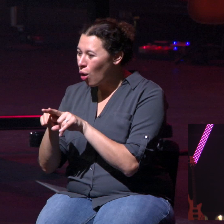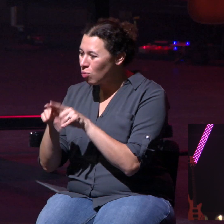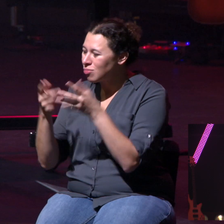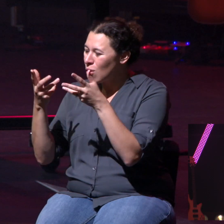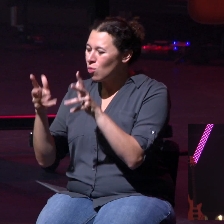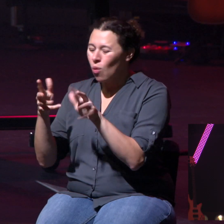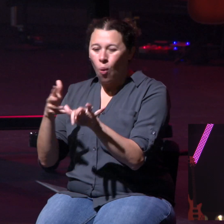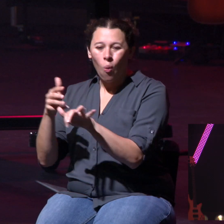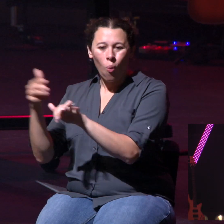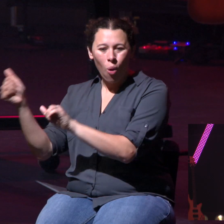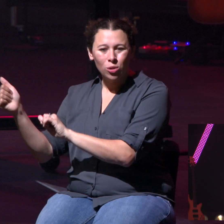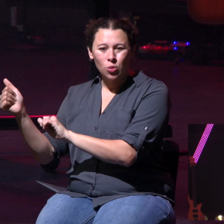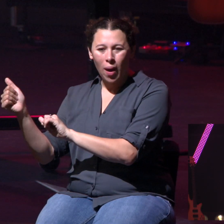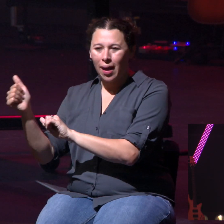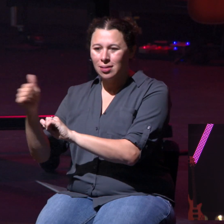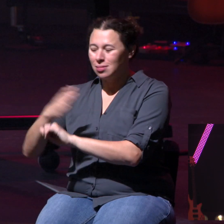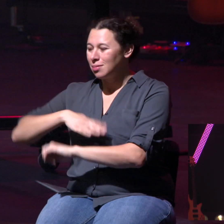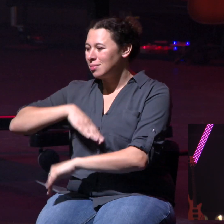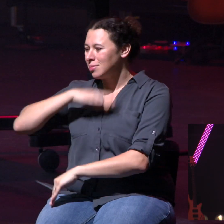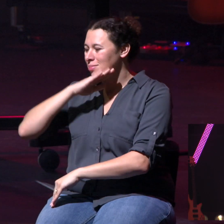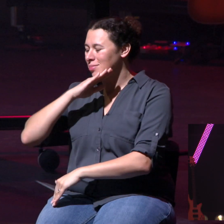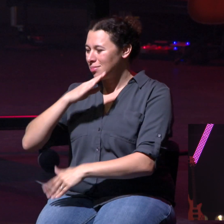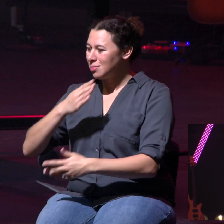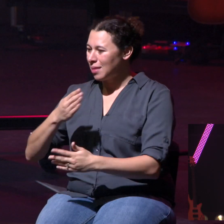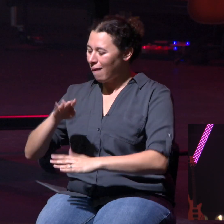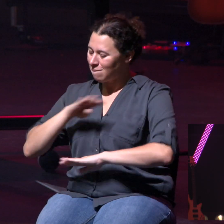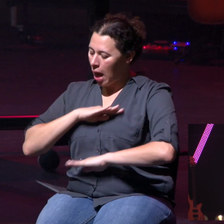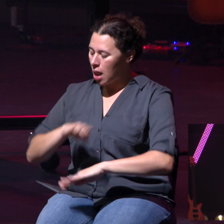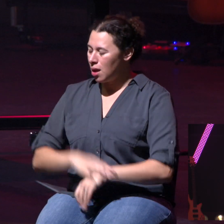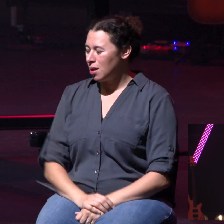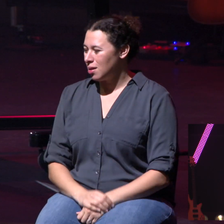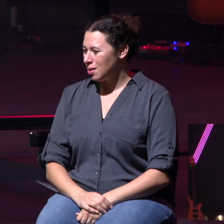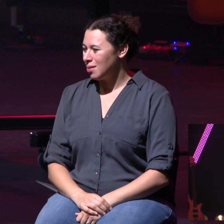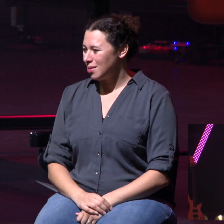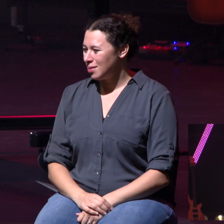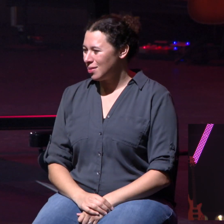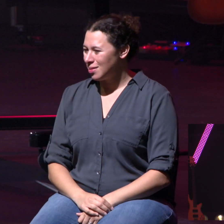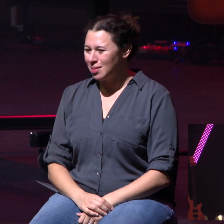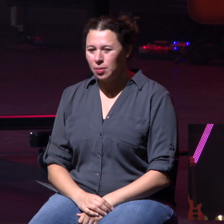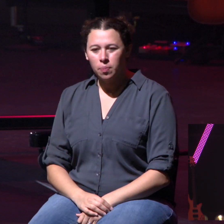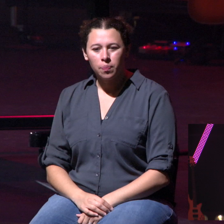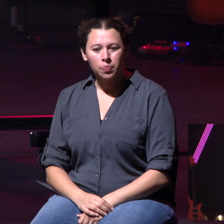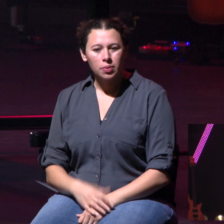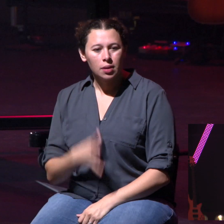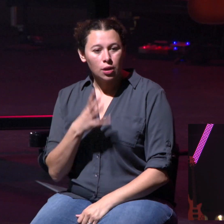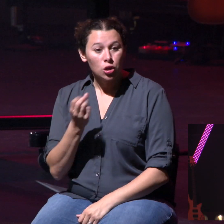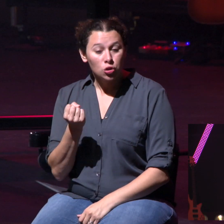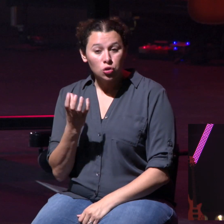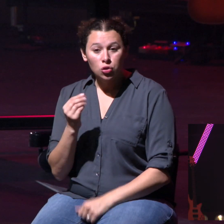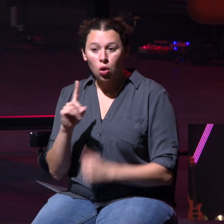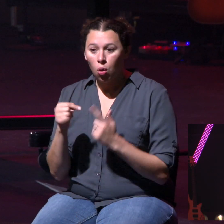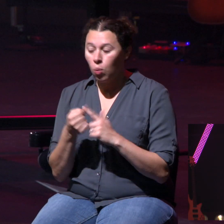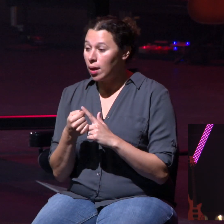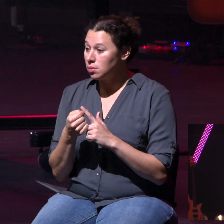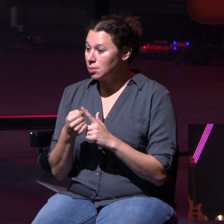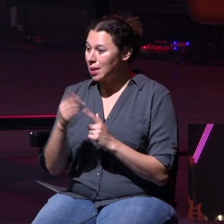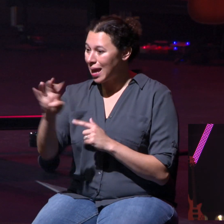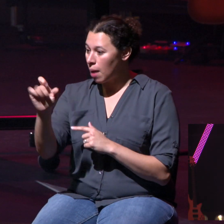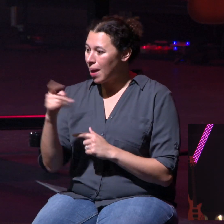by saying they took up 12 basketfuls of broken pieces and of the fish. How many disciples are there?